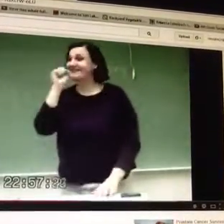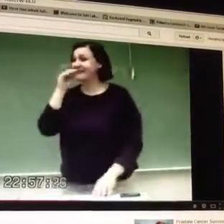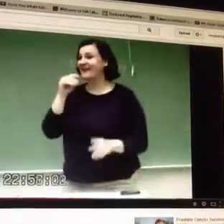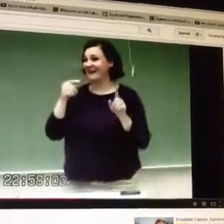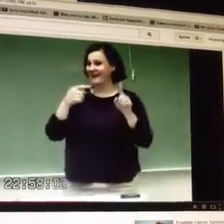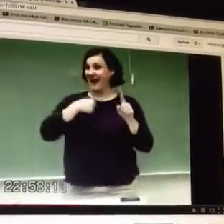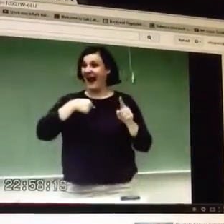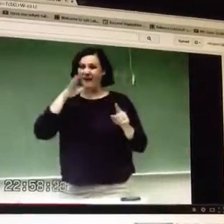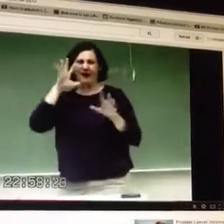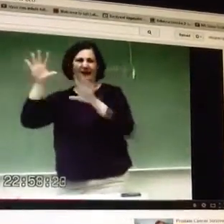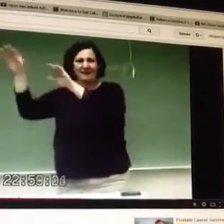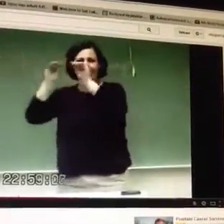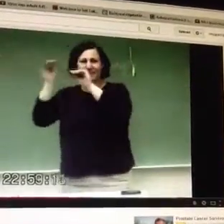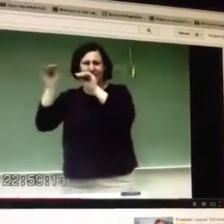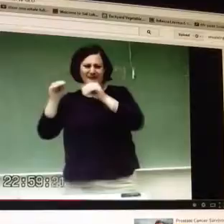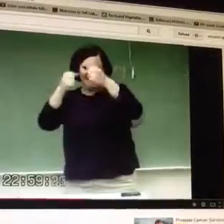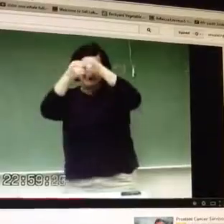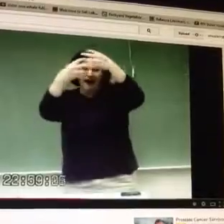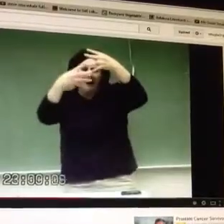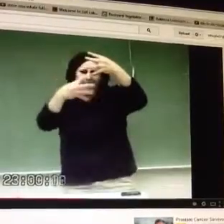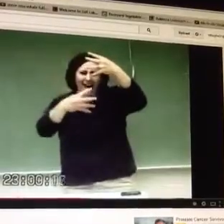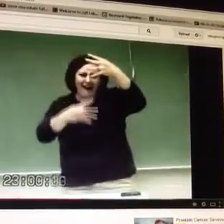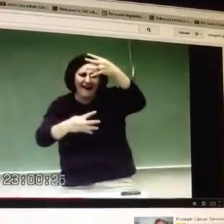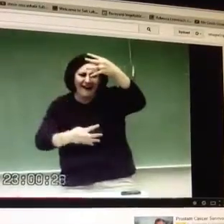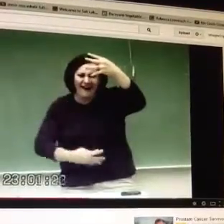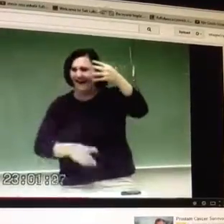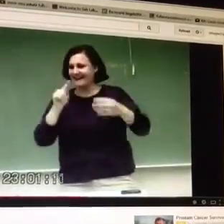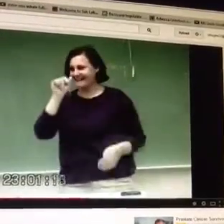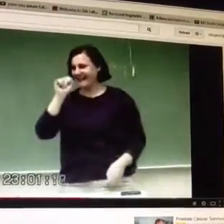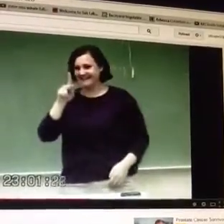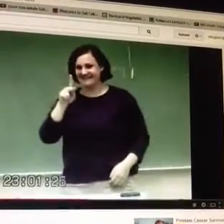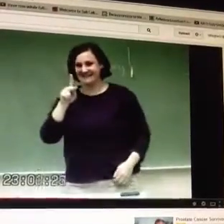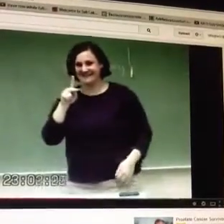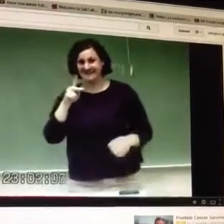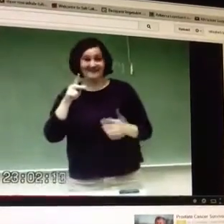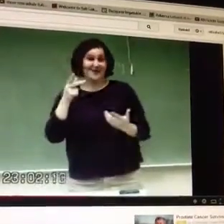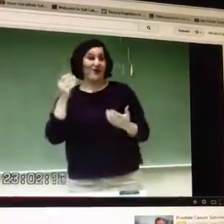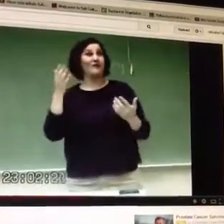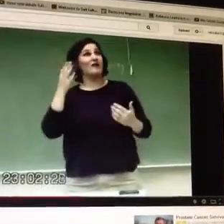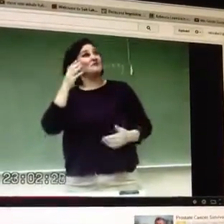you can just click the tick box and it disappears and you know that you've done that.